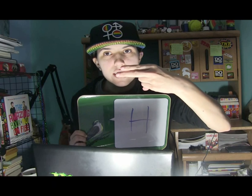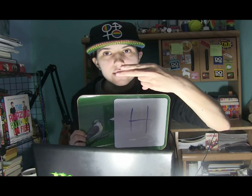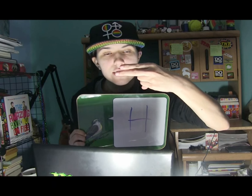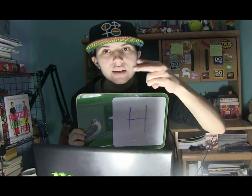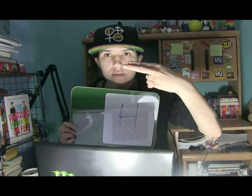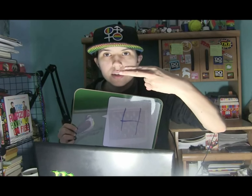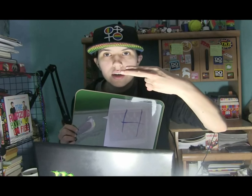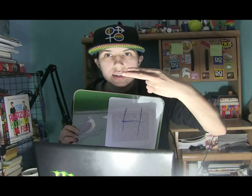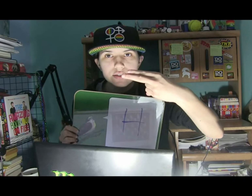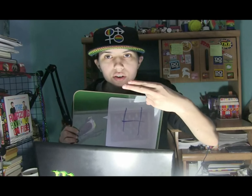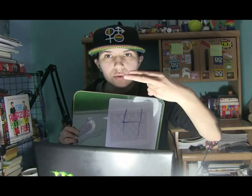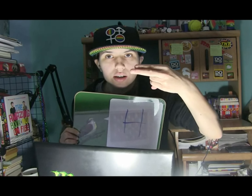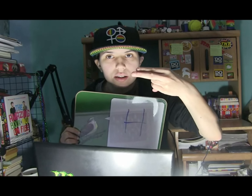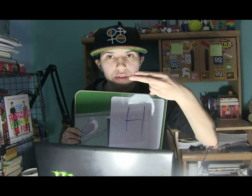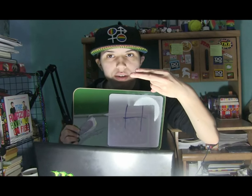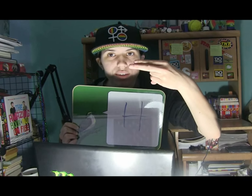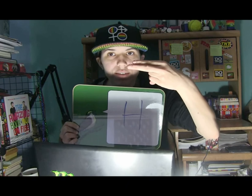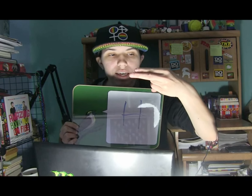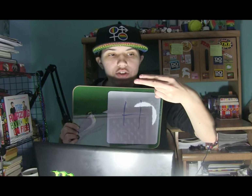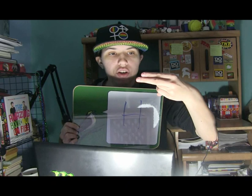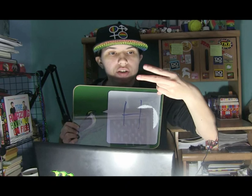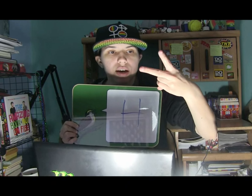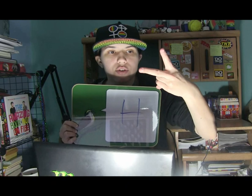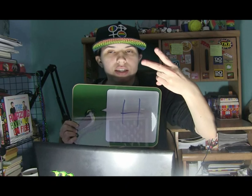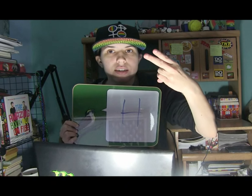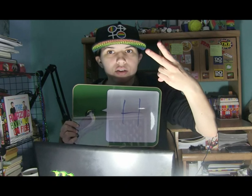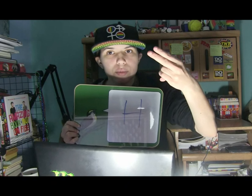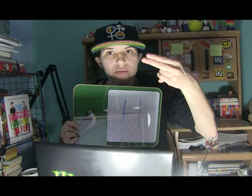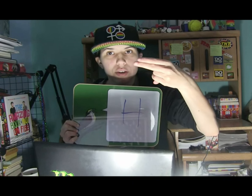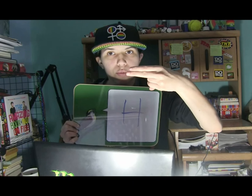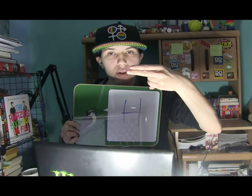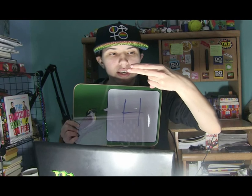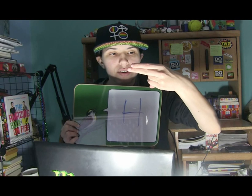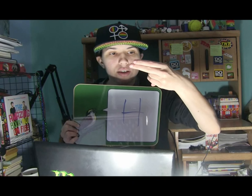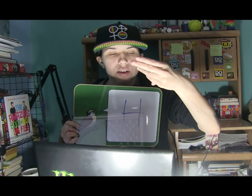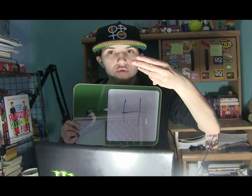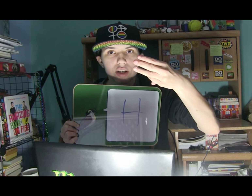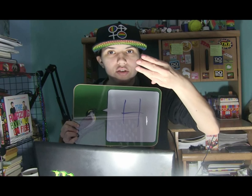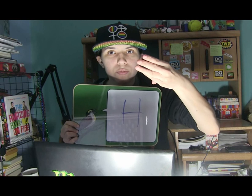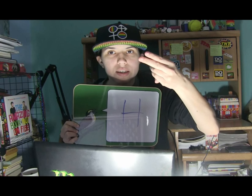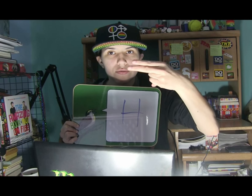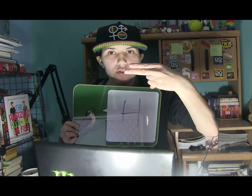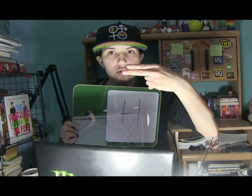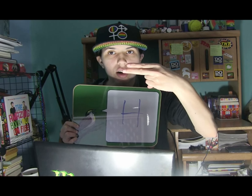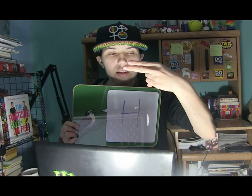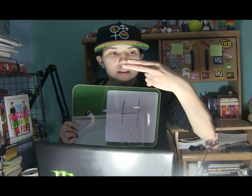this. Alright, so this is H. You have your index and your middle finger pointing out, your ring and your pinky finger are on the